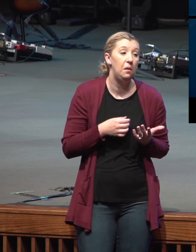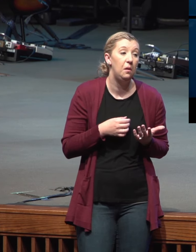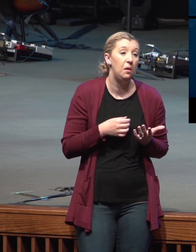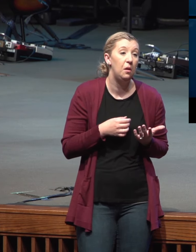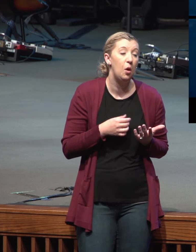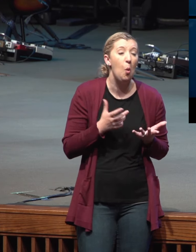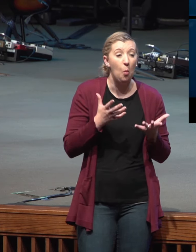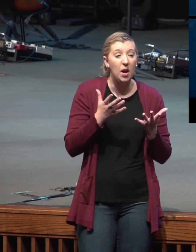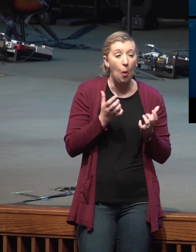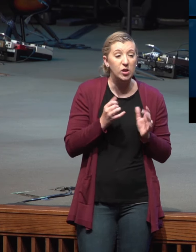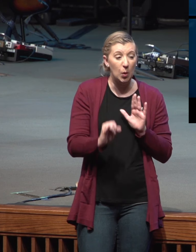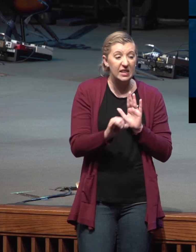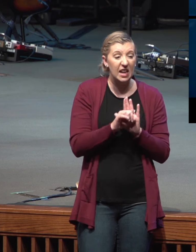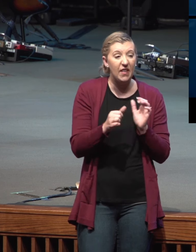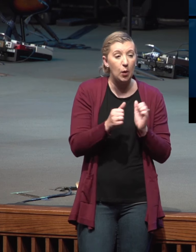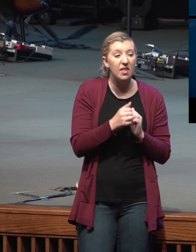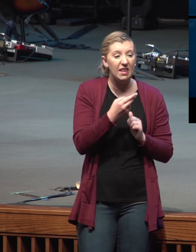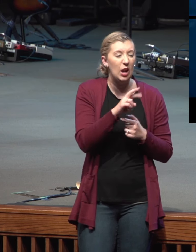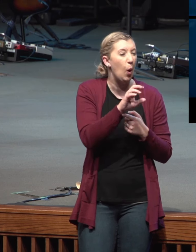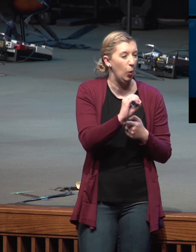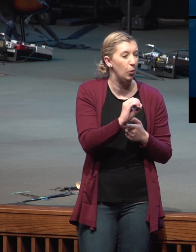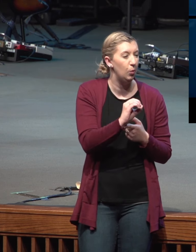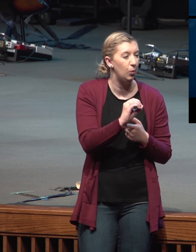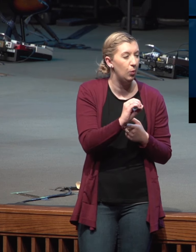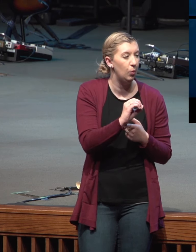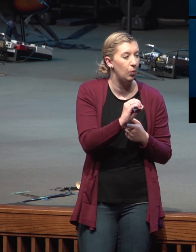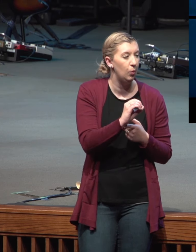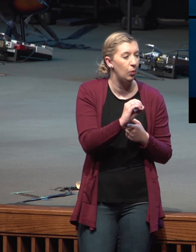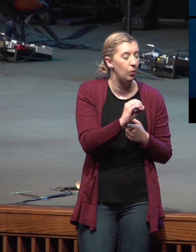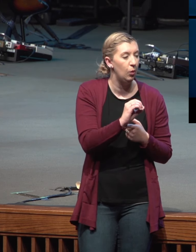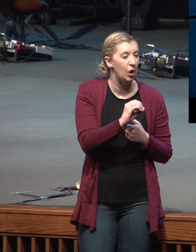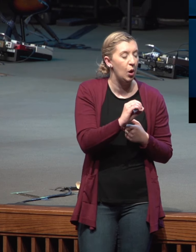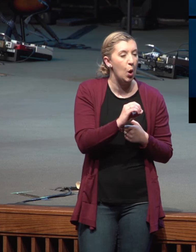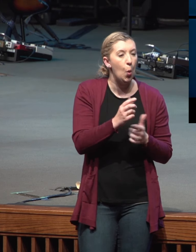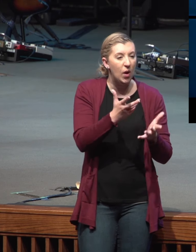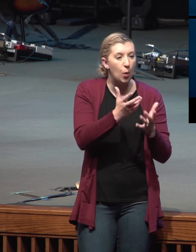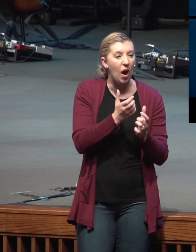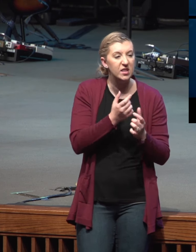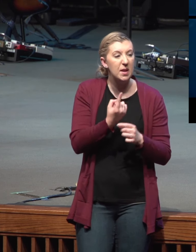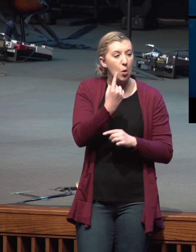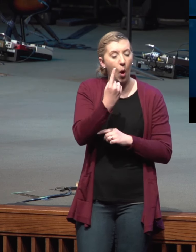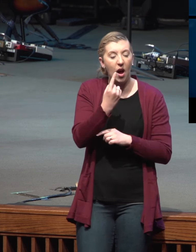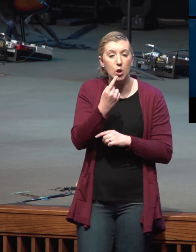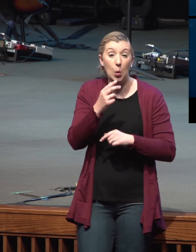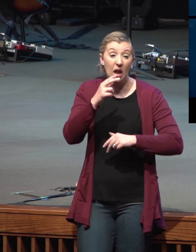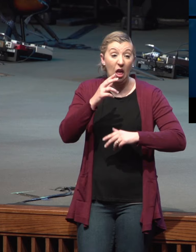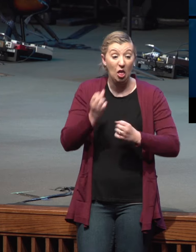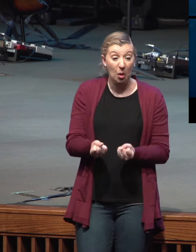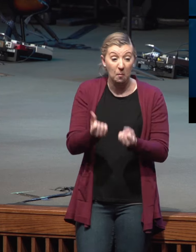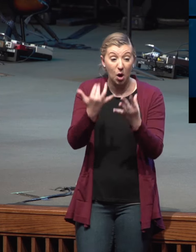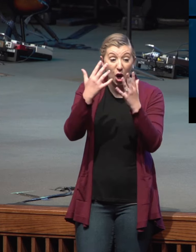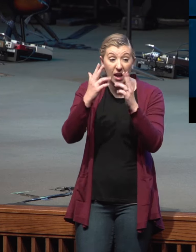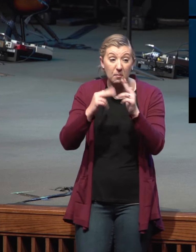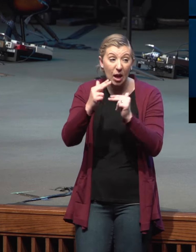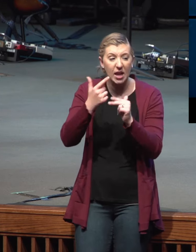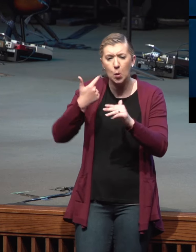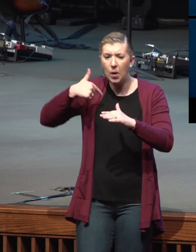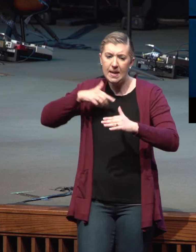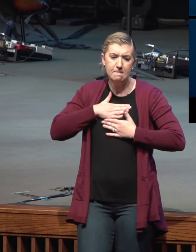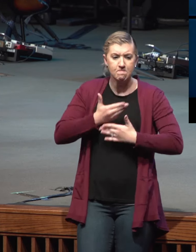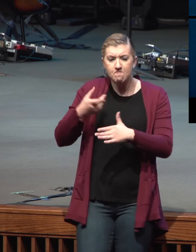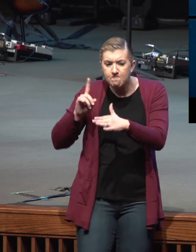we want to identify with the hero. We want to be the one who rushes into the burning building. We want to